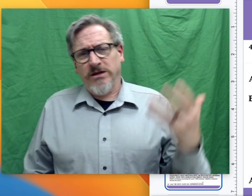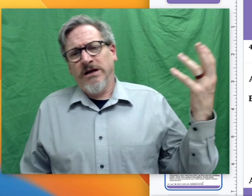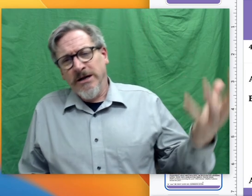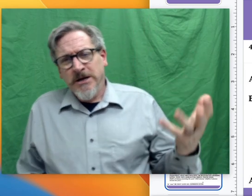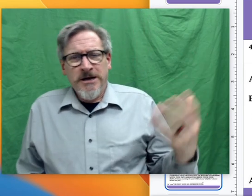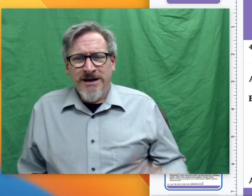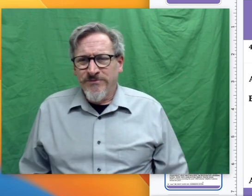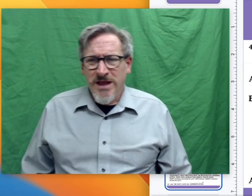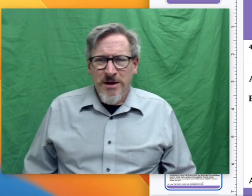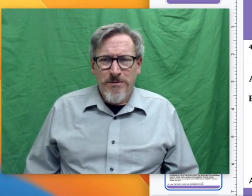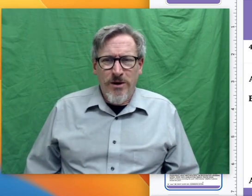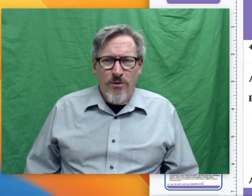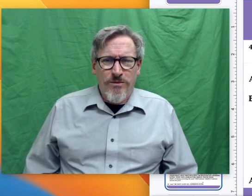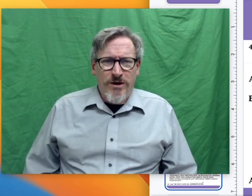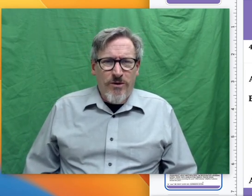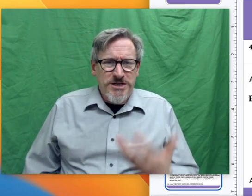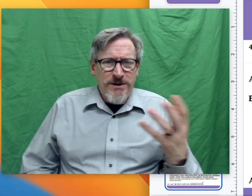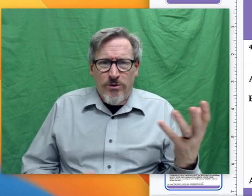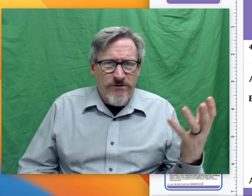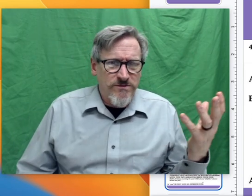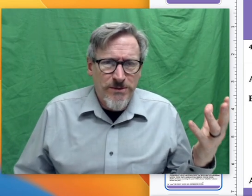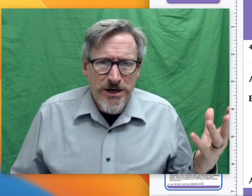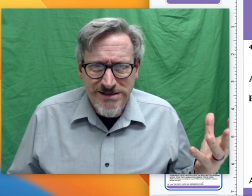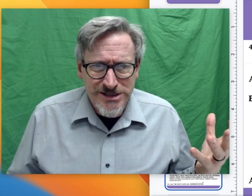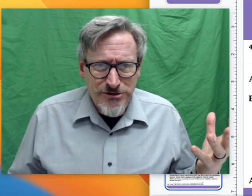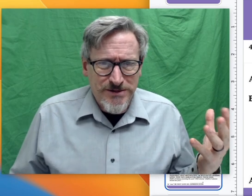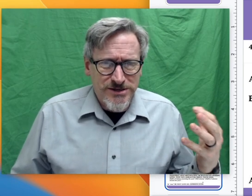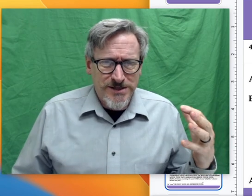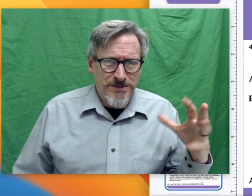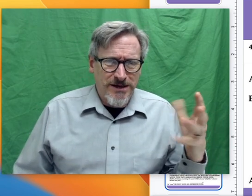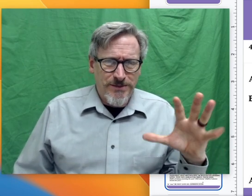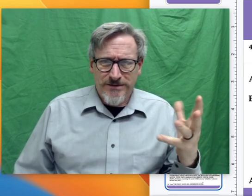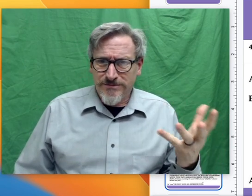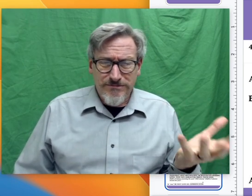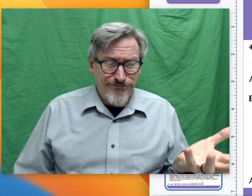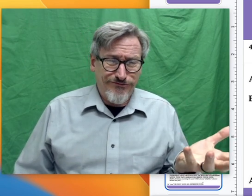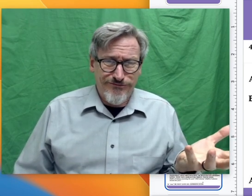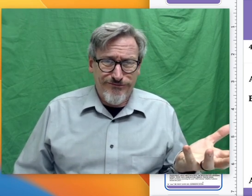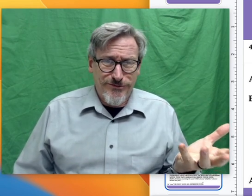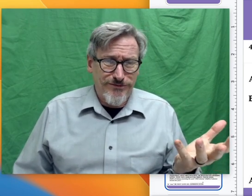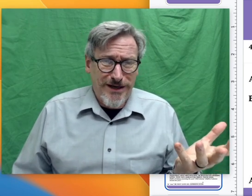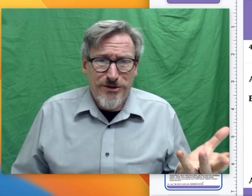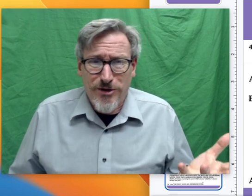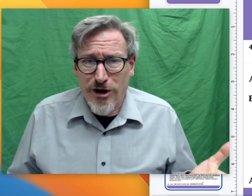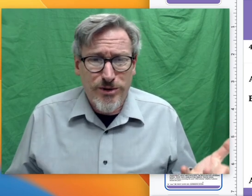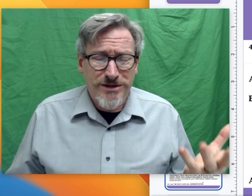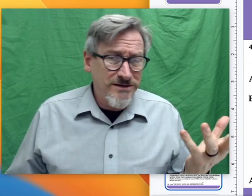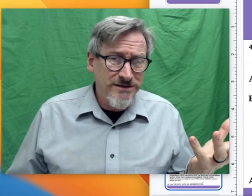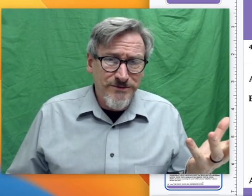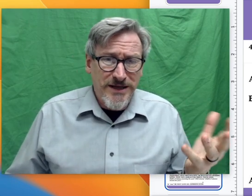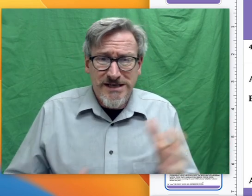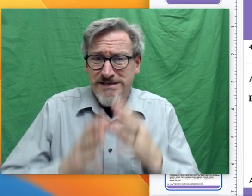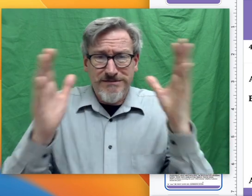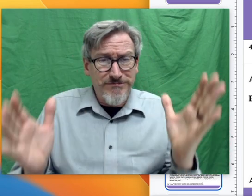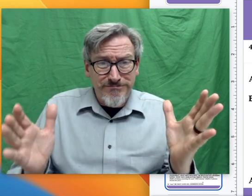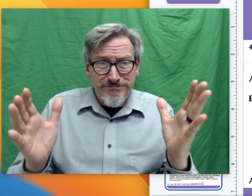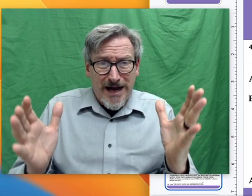will. But watching me work from someone else's script is always a little bit, I don't know, awkward,